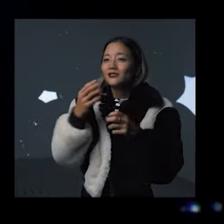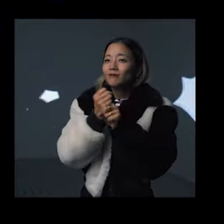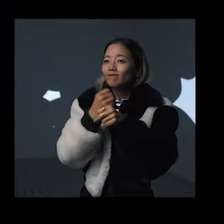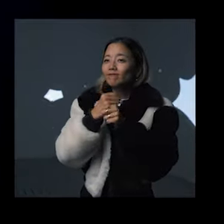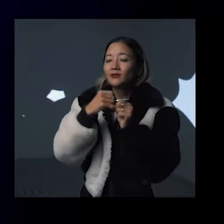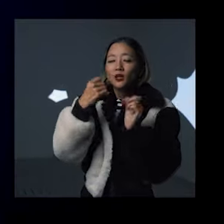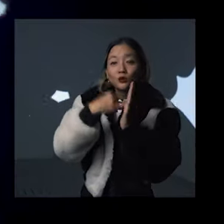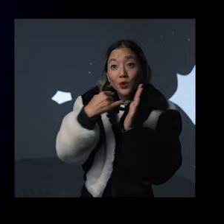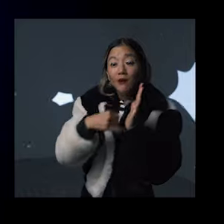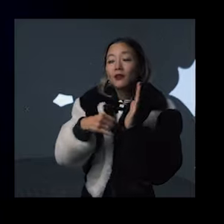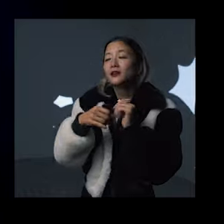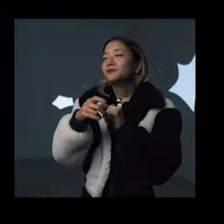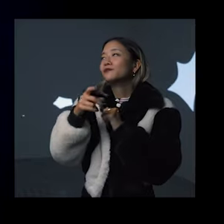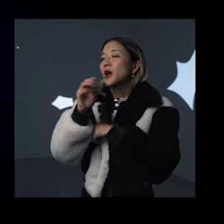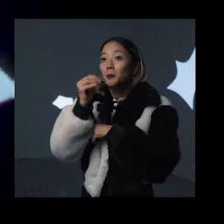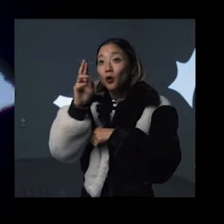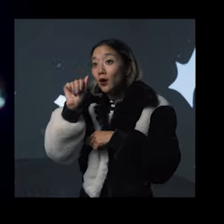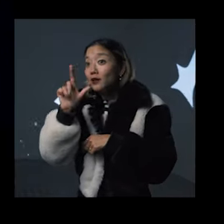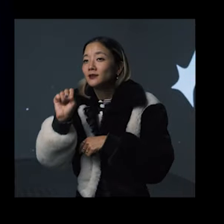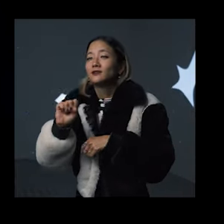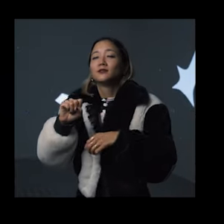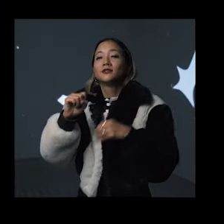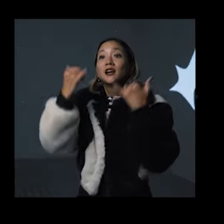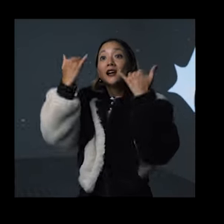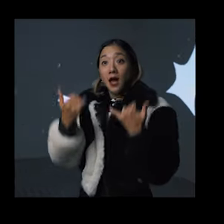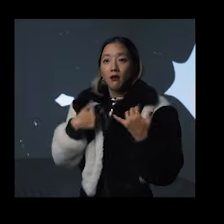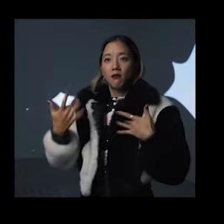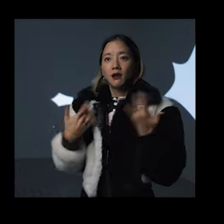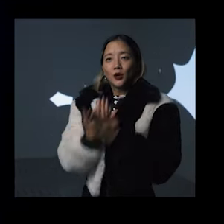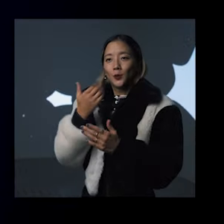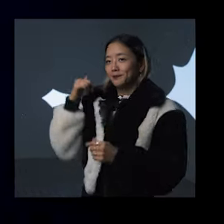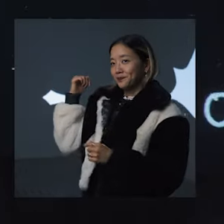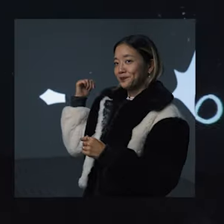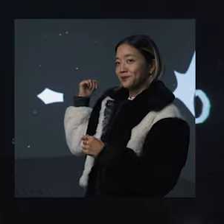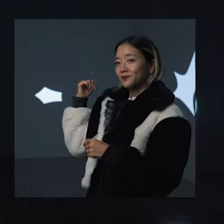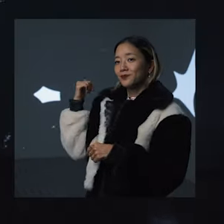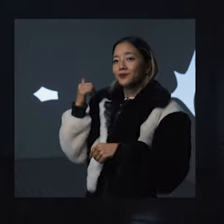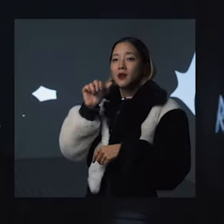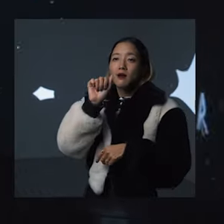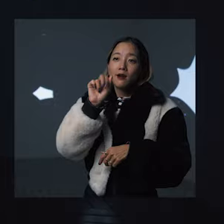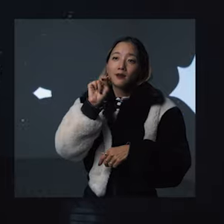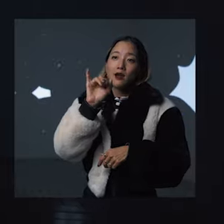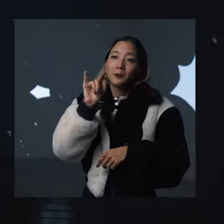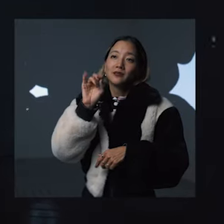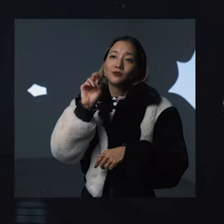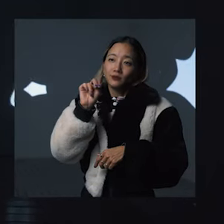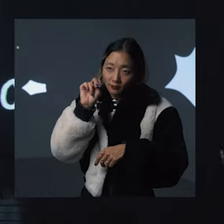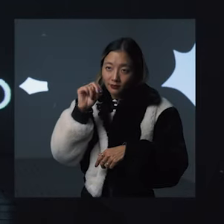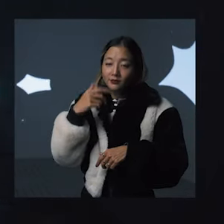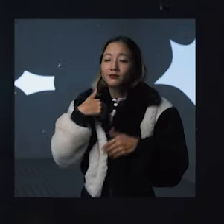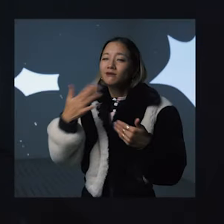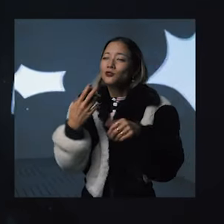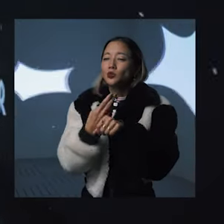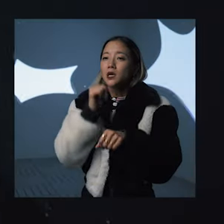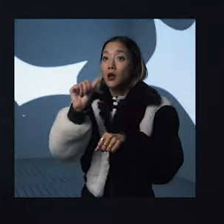Now, I have done drawings and I've done murals on the idea of echoes and echo traps, but this is the first time that I have animation.